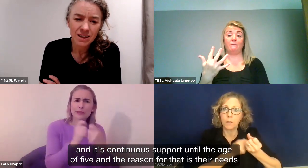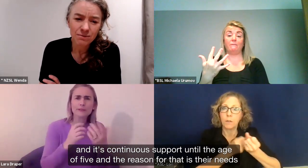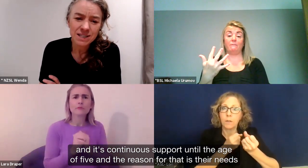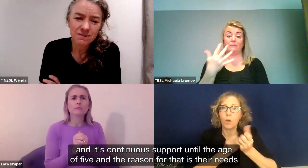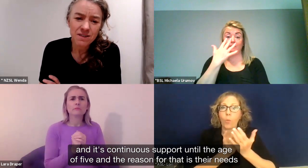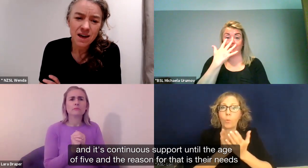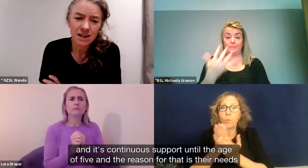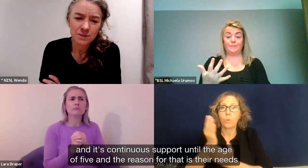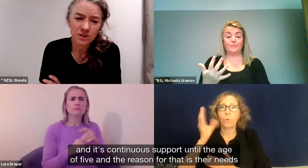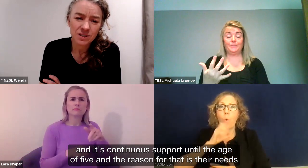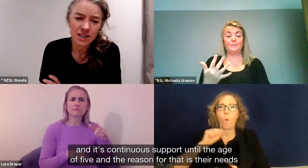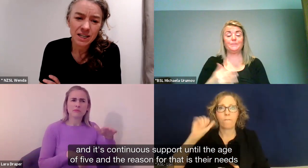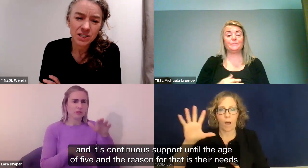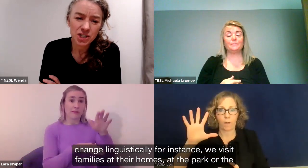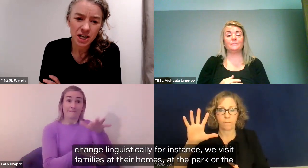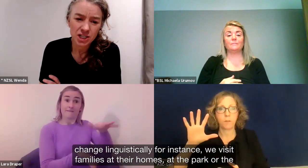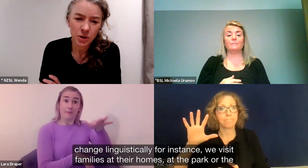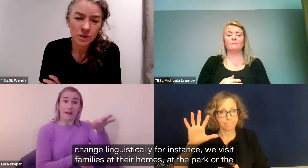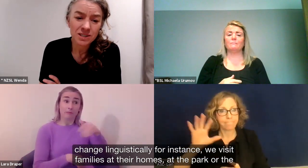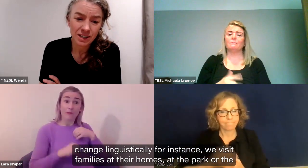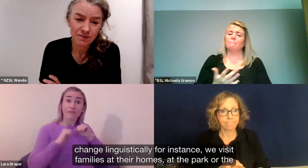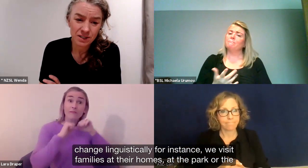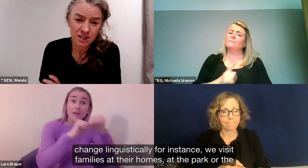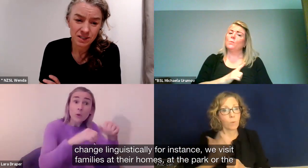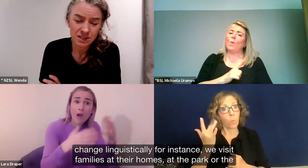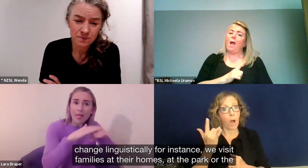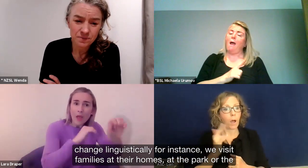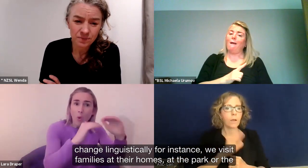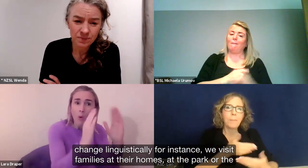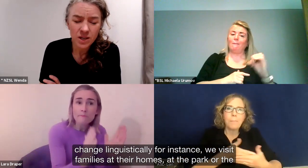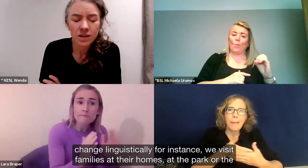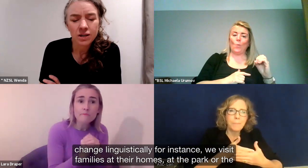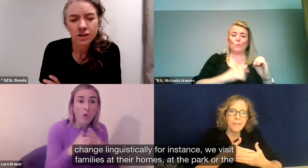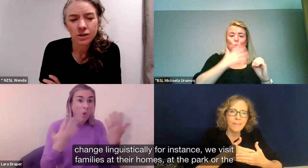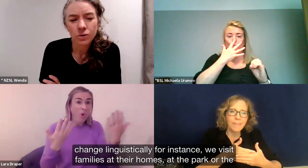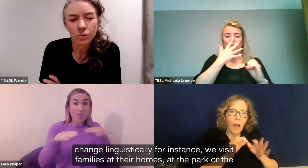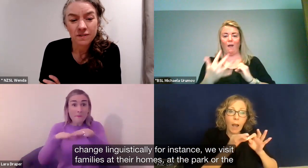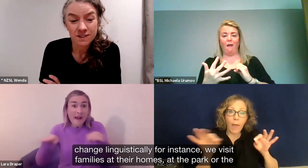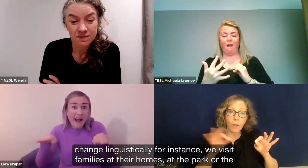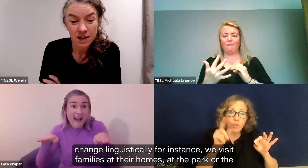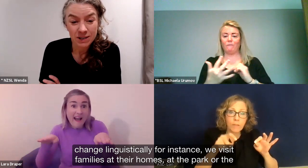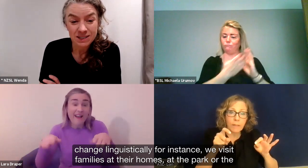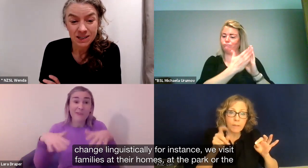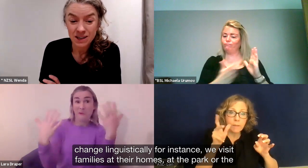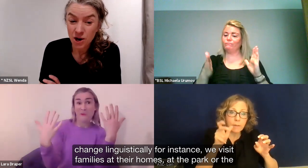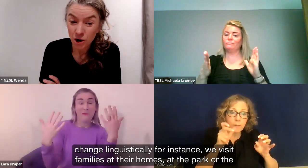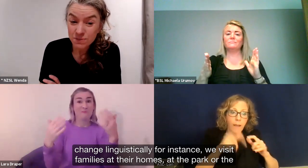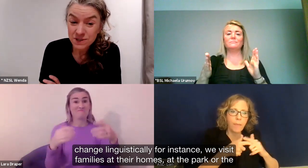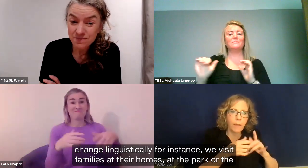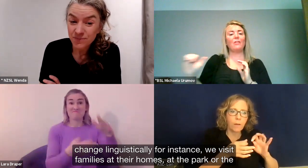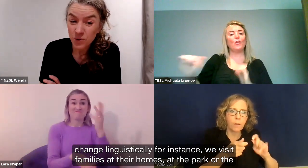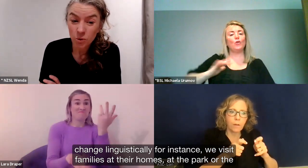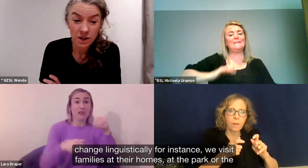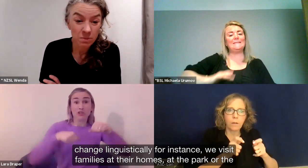And the reason for that is because their needs change linguistically, for instance. We visit families in their